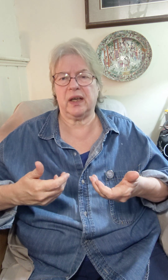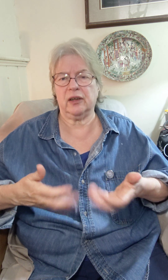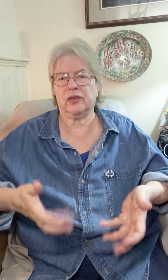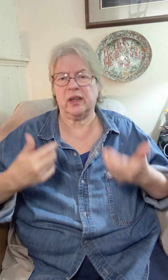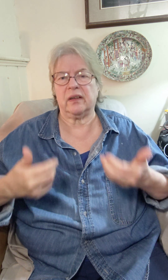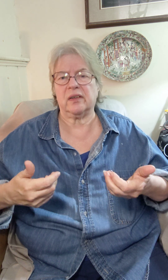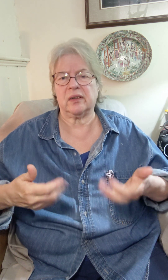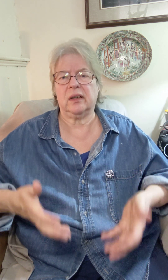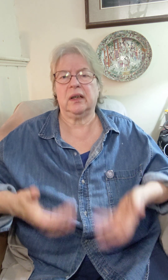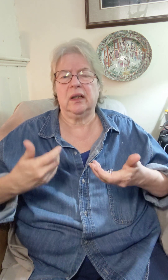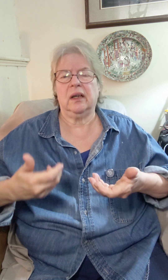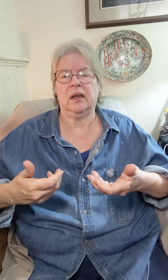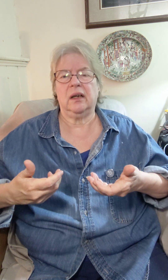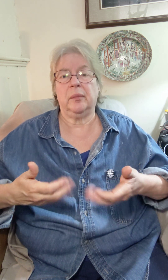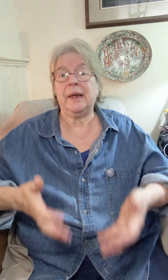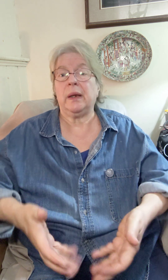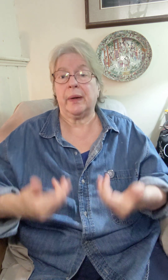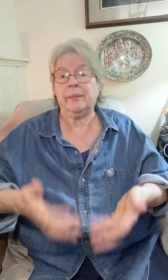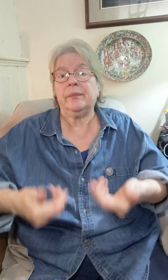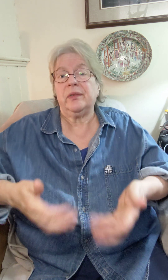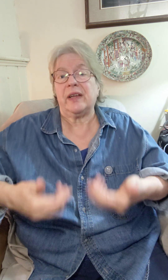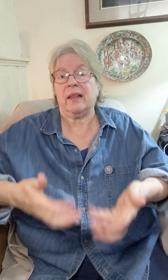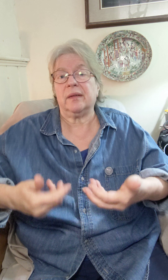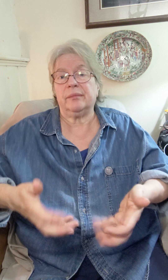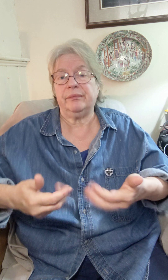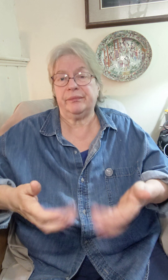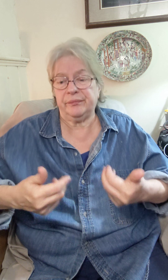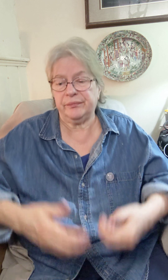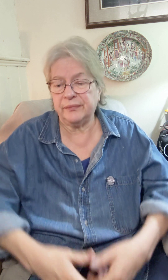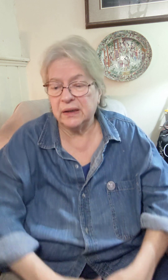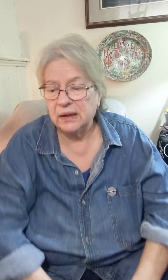it looks like this. But anyway, salad.